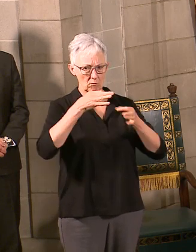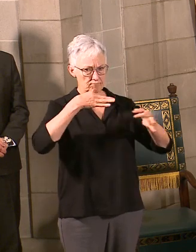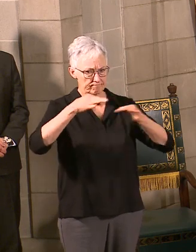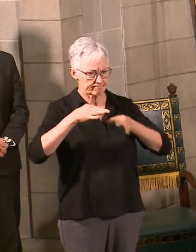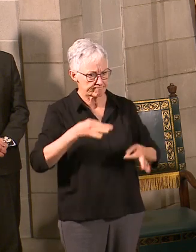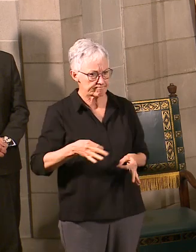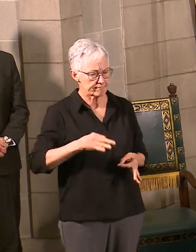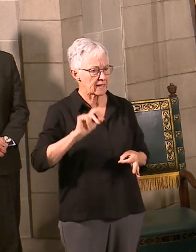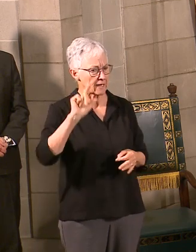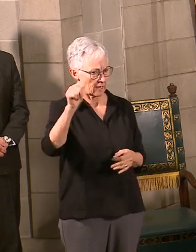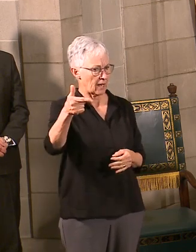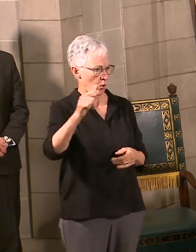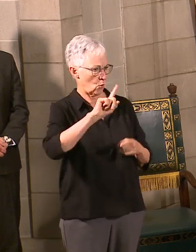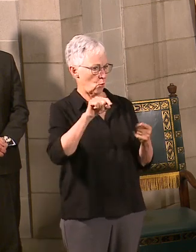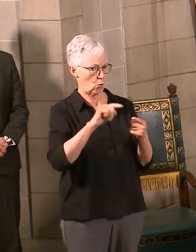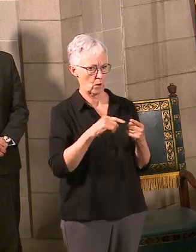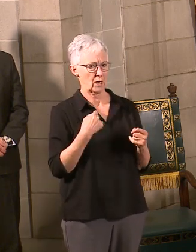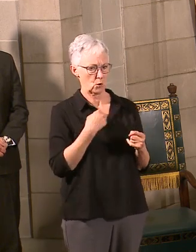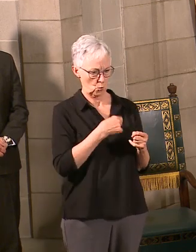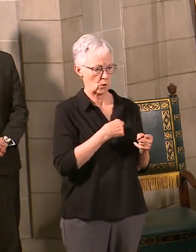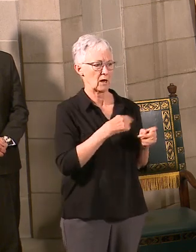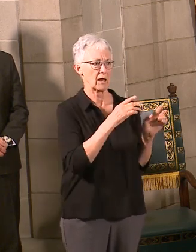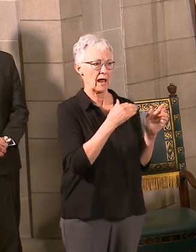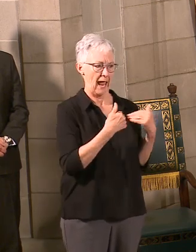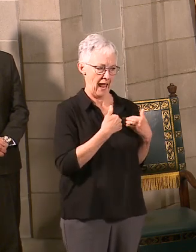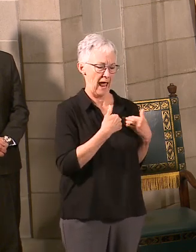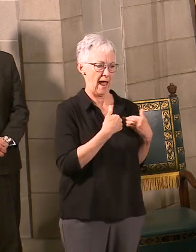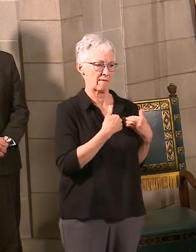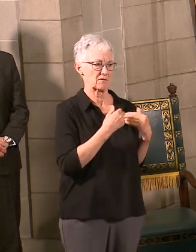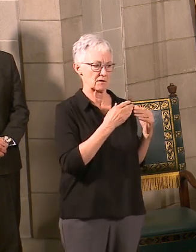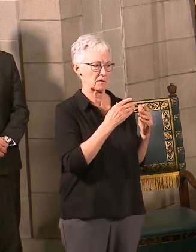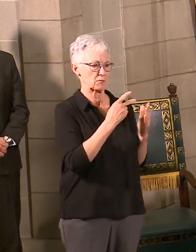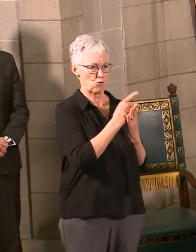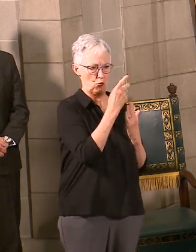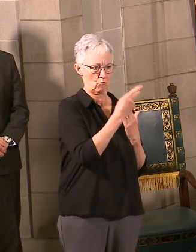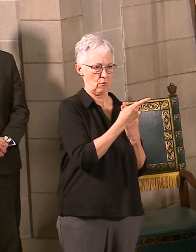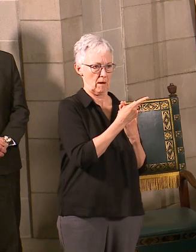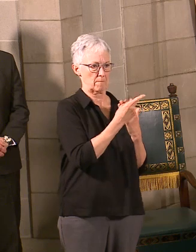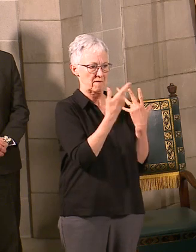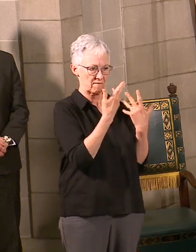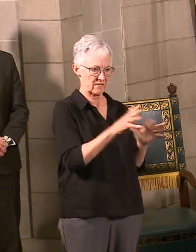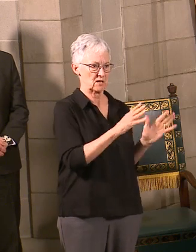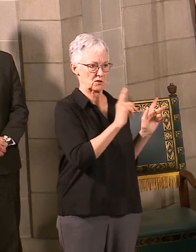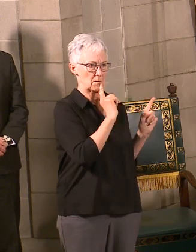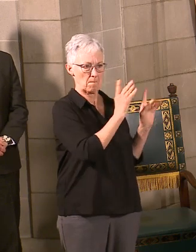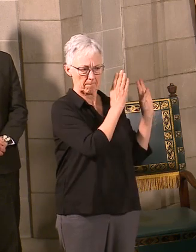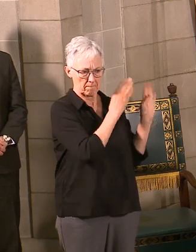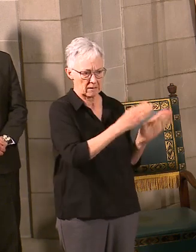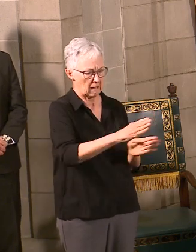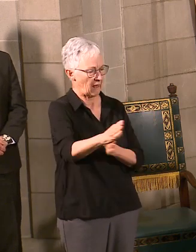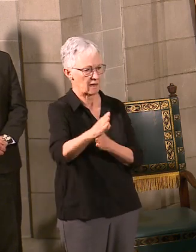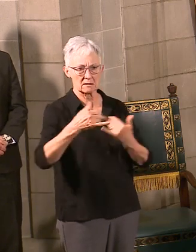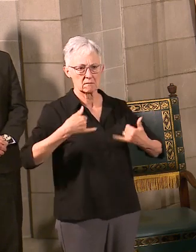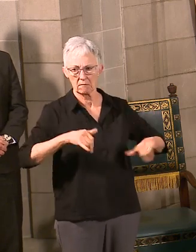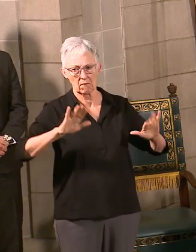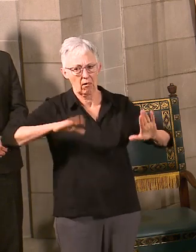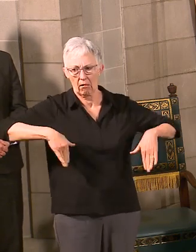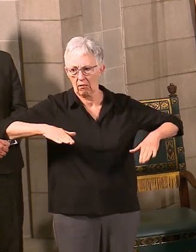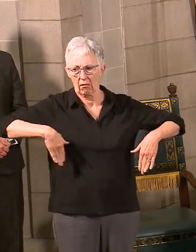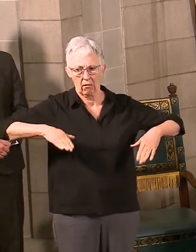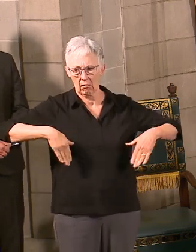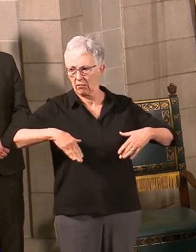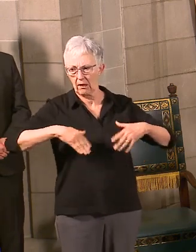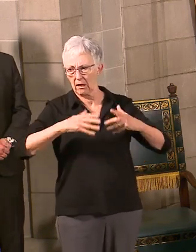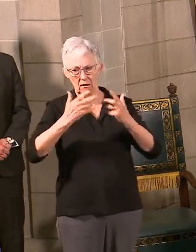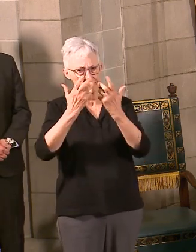roll that program out. So I just asked Shannon, just hold off on this a little bit. We'll get more questions or get more answers for you as we're ready to talk about that further.